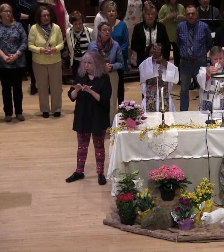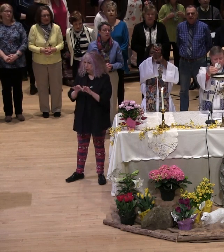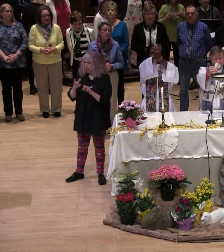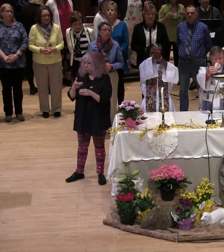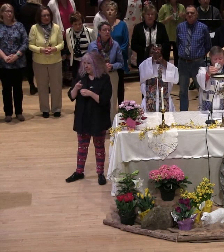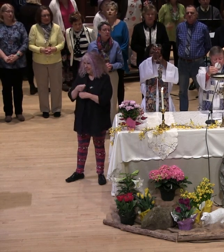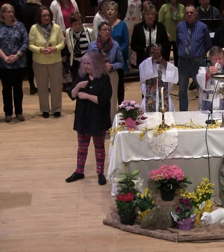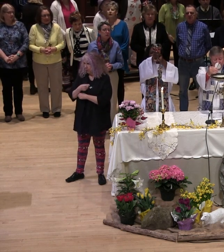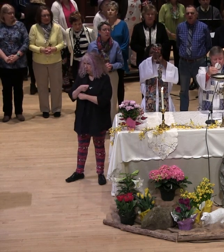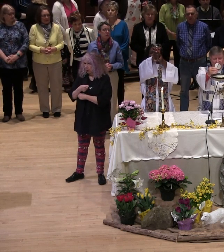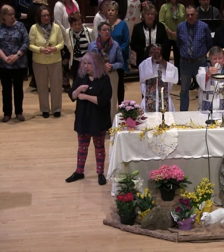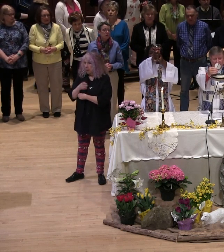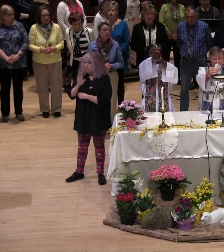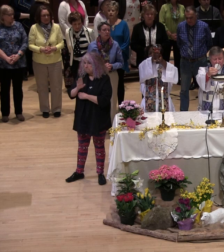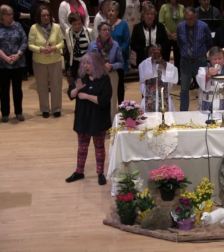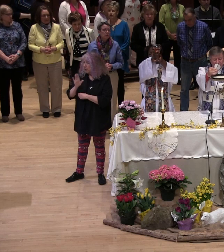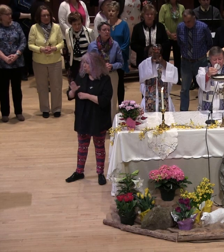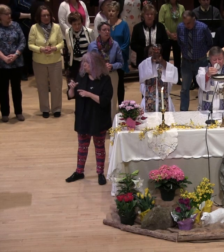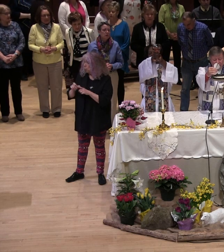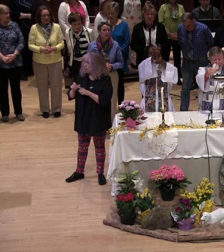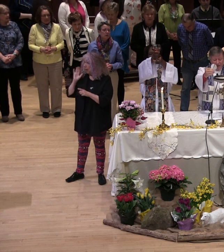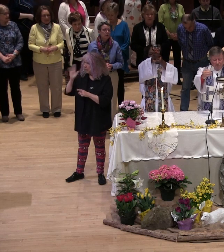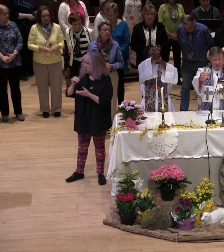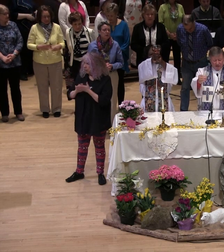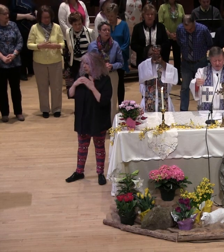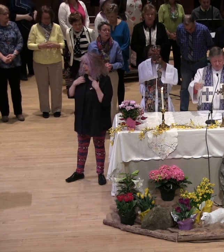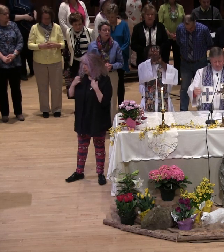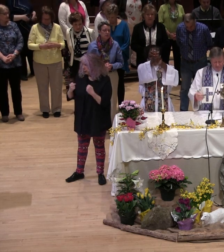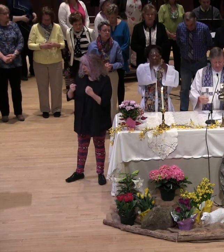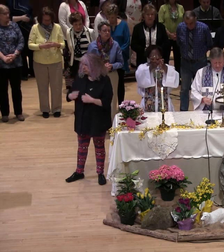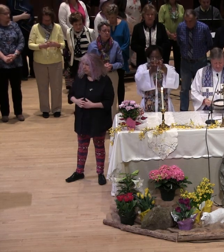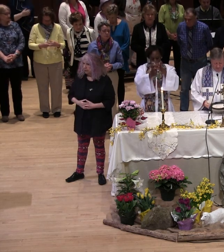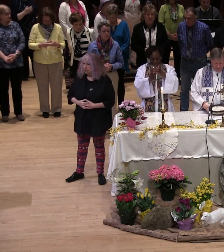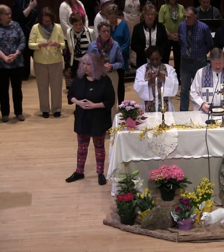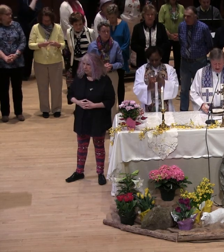to receive you, and by your word, I am healed.